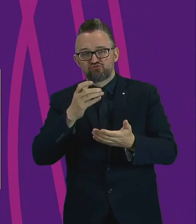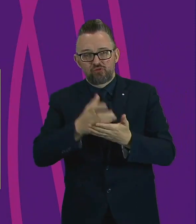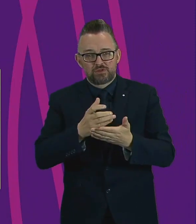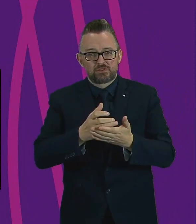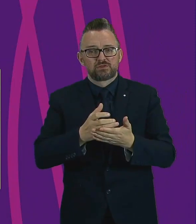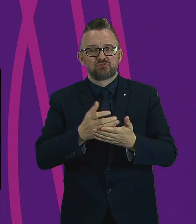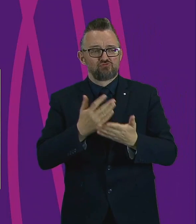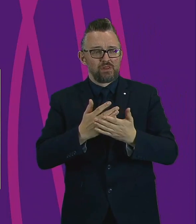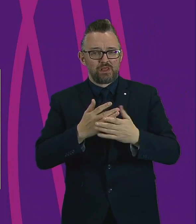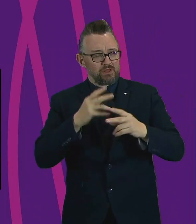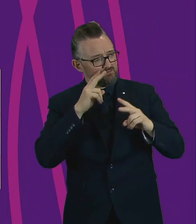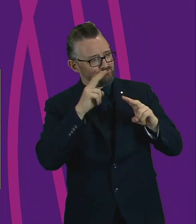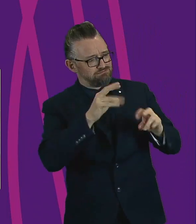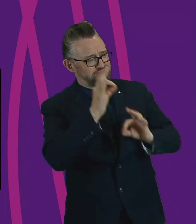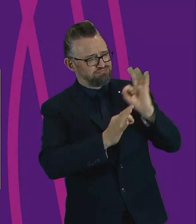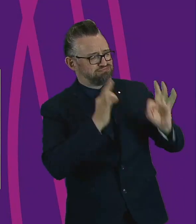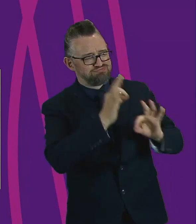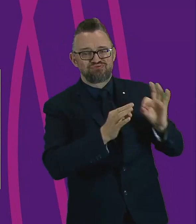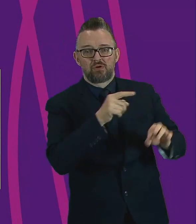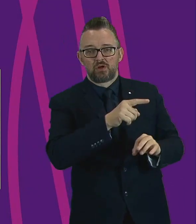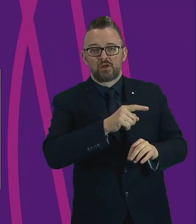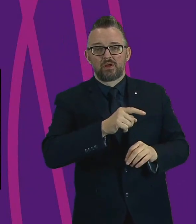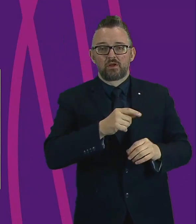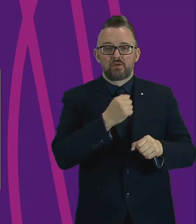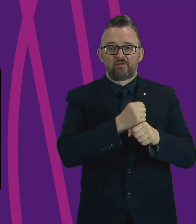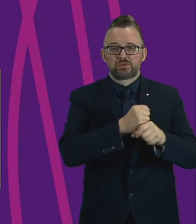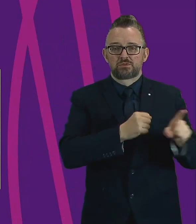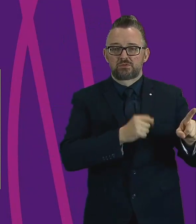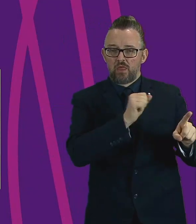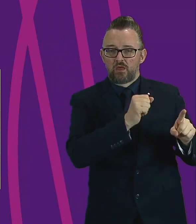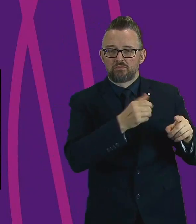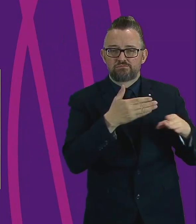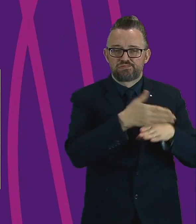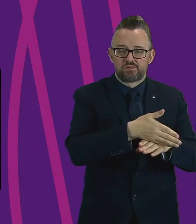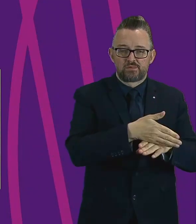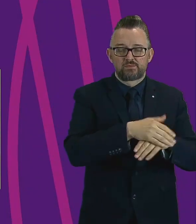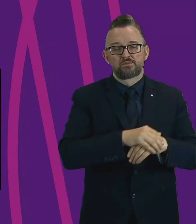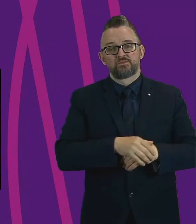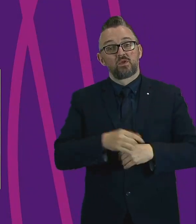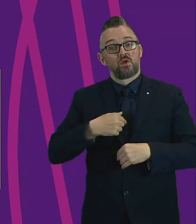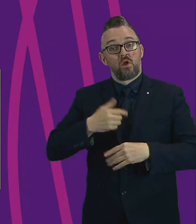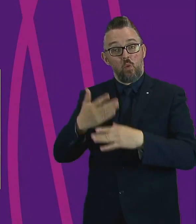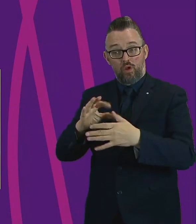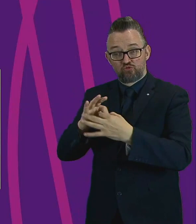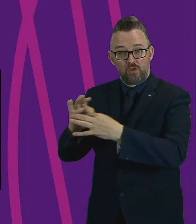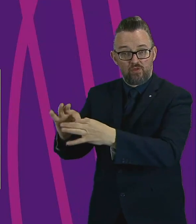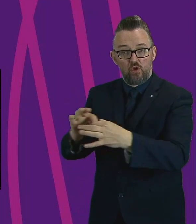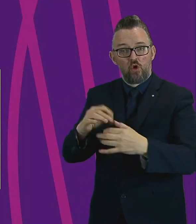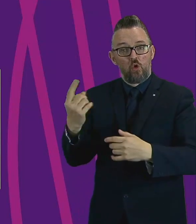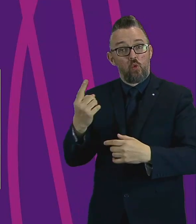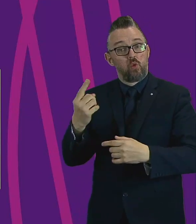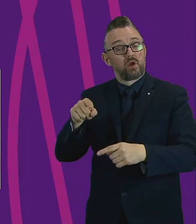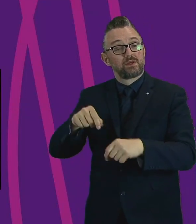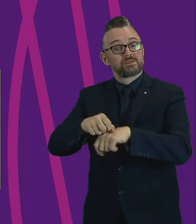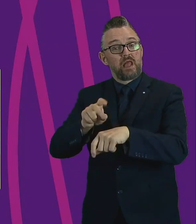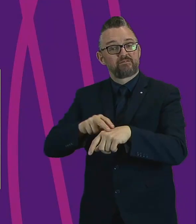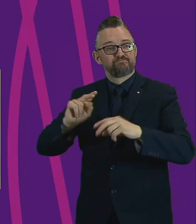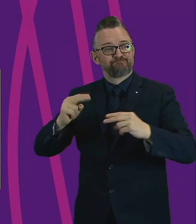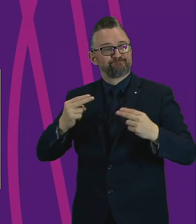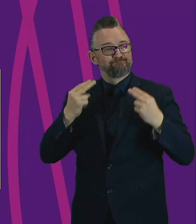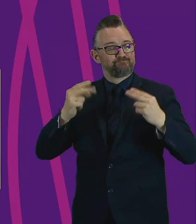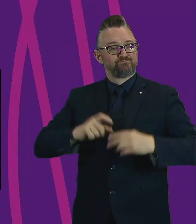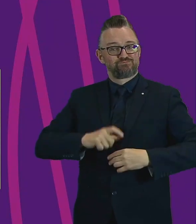scrutinise the Scottish Government's actions. We owe it to each and every one of those NHS staff and social care staff who has stepped up to care for our fellow